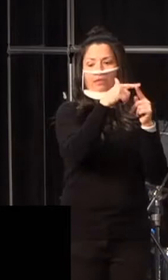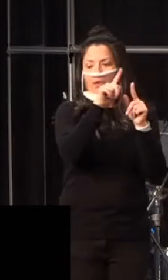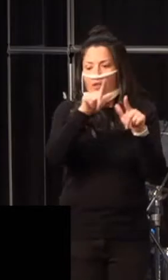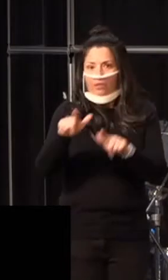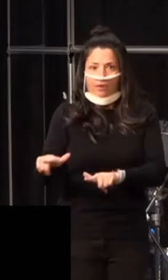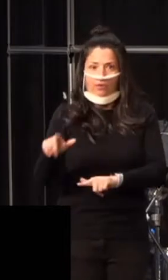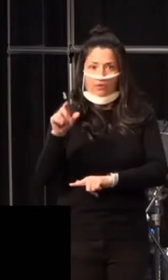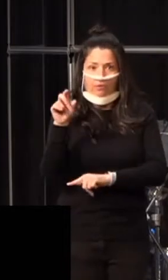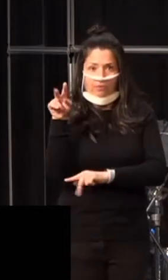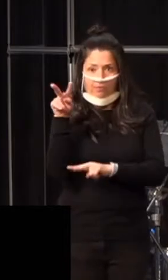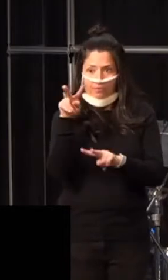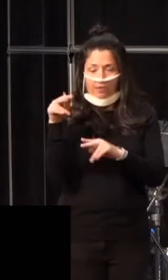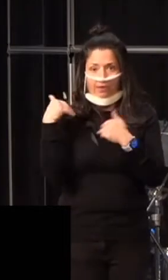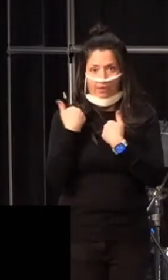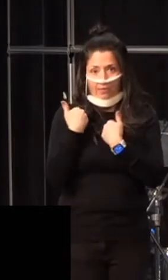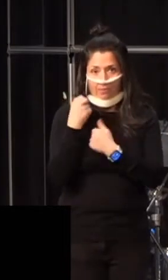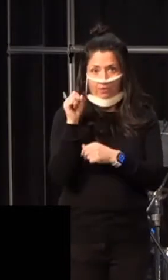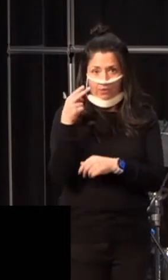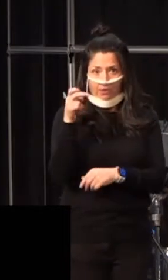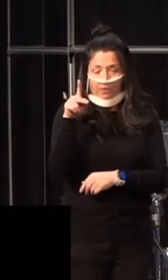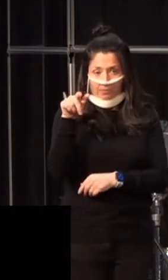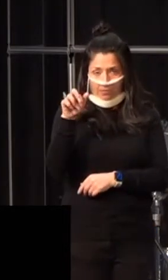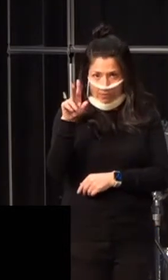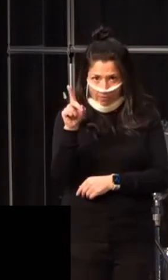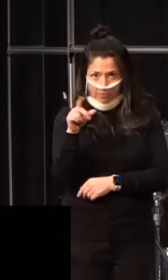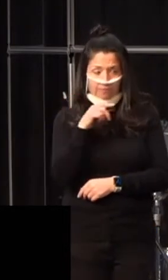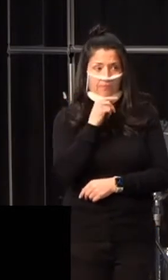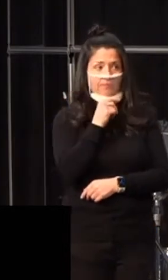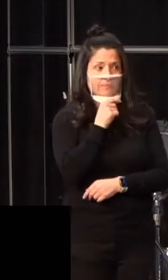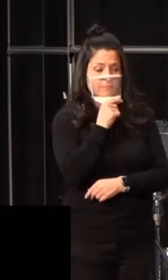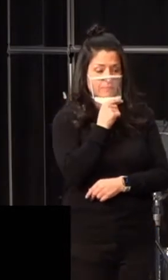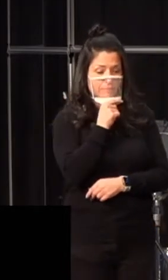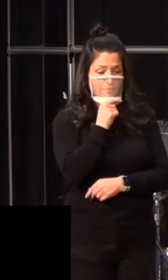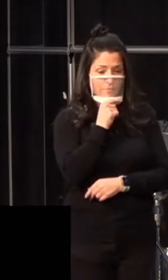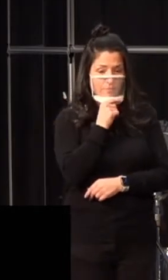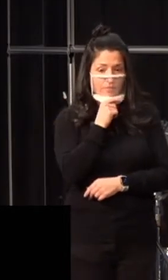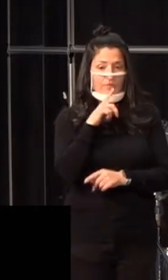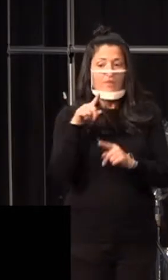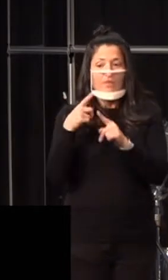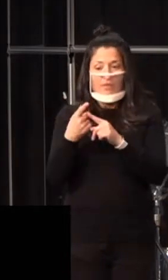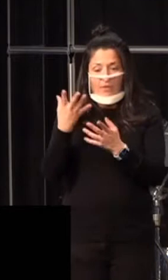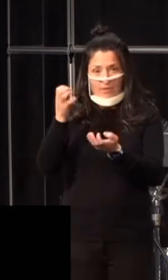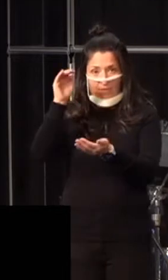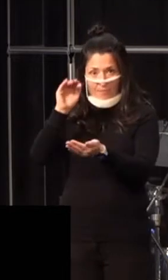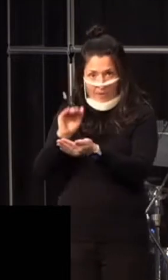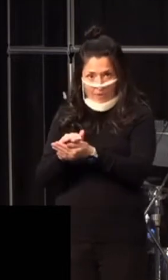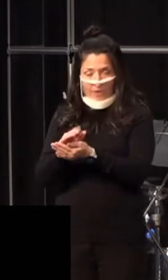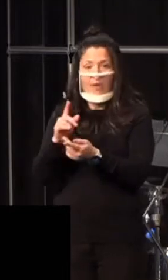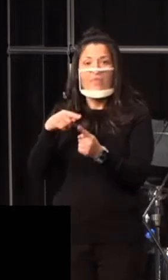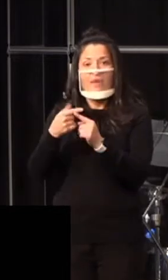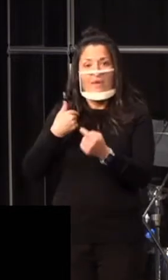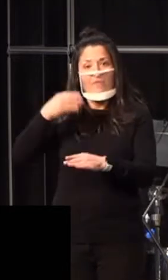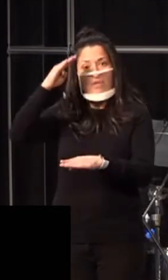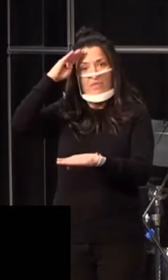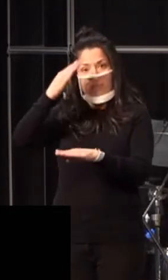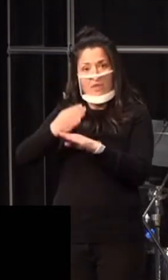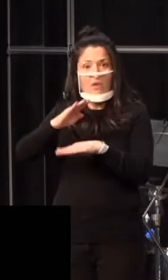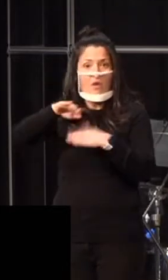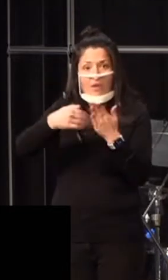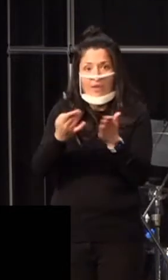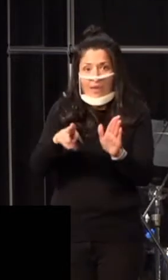Jethro, his father-in-law, he gives him his daughter, Zipporah, to be his wife. So he gets married and he has a son. This is all happening in chapter